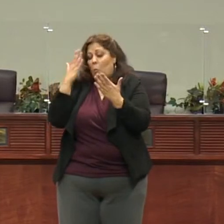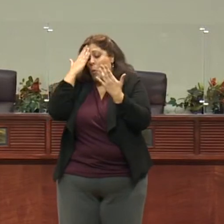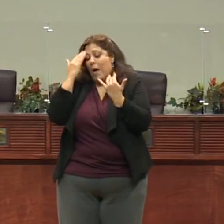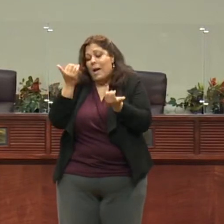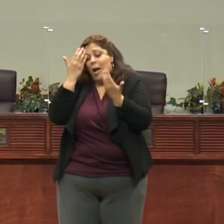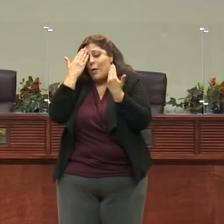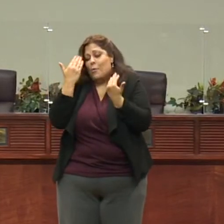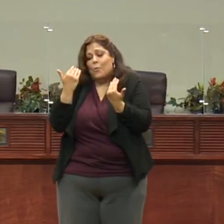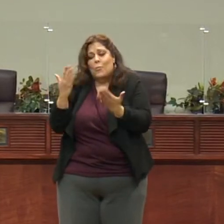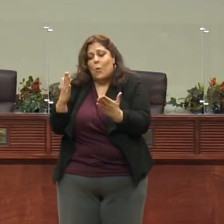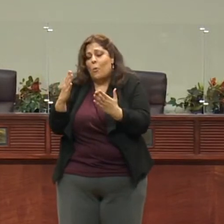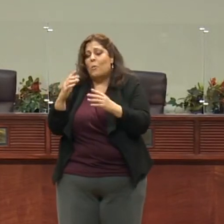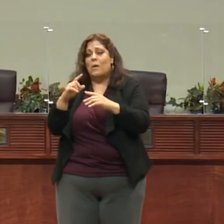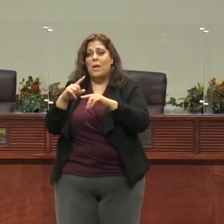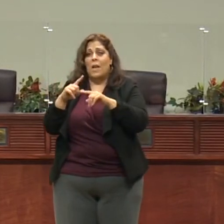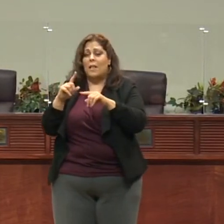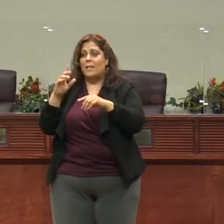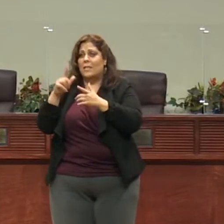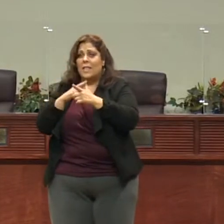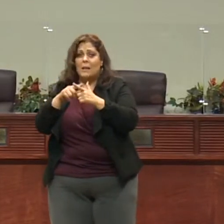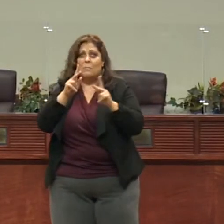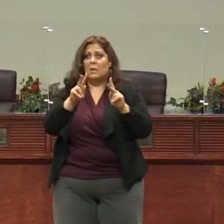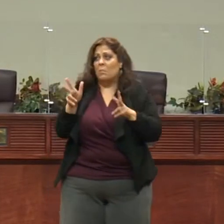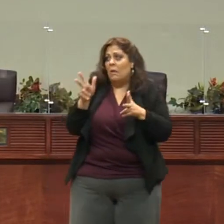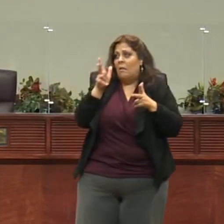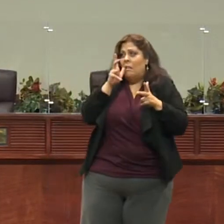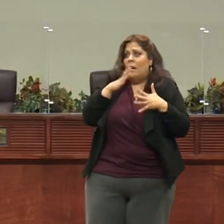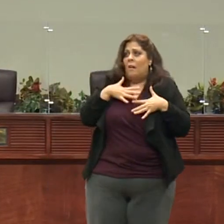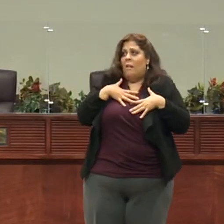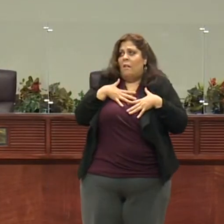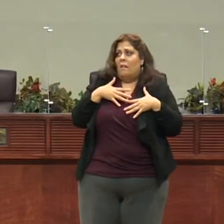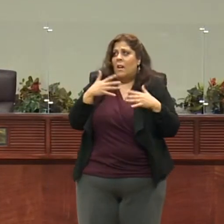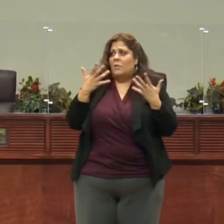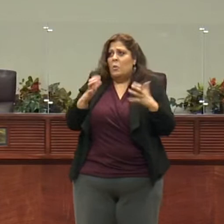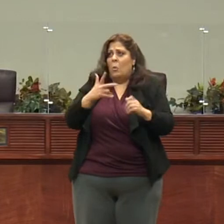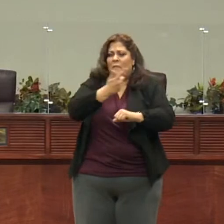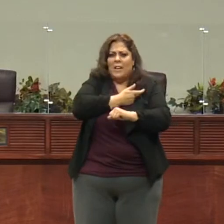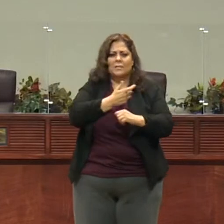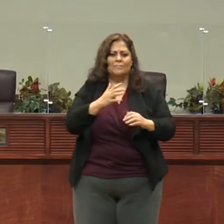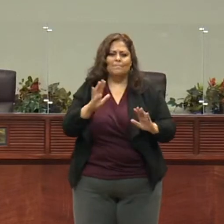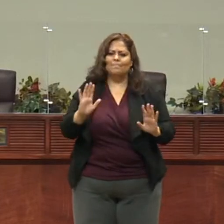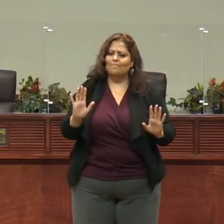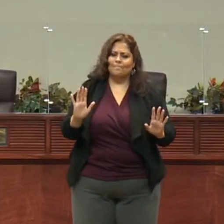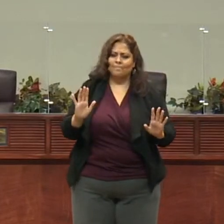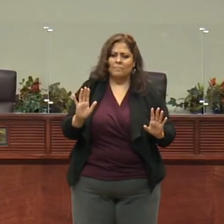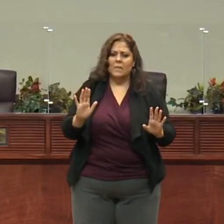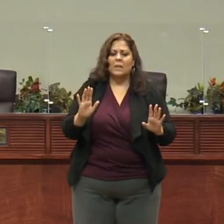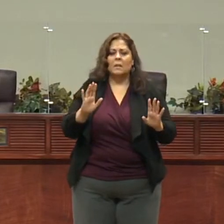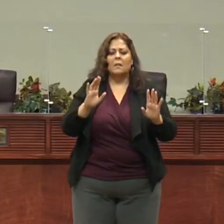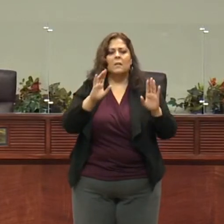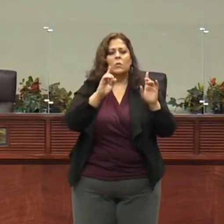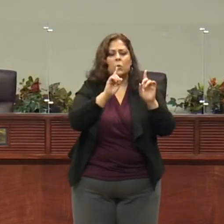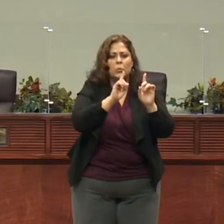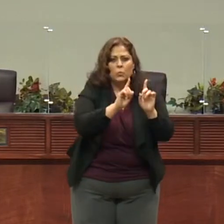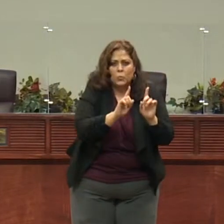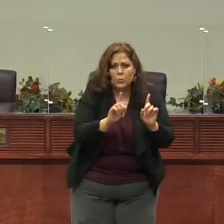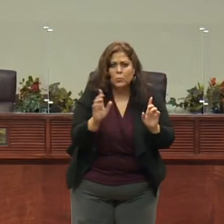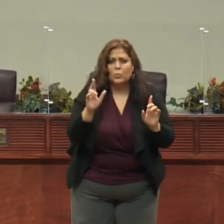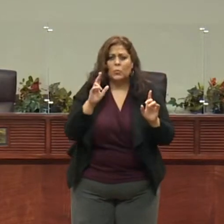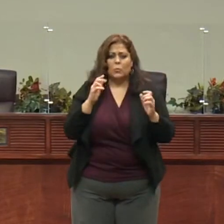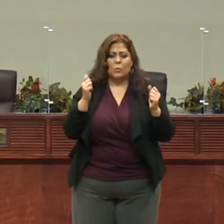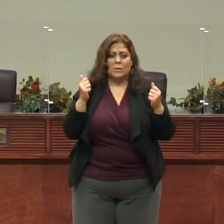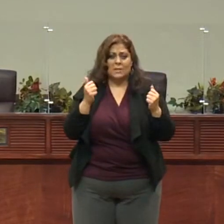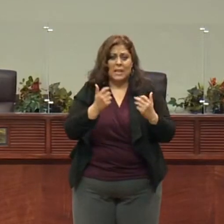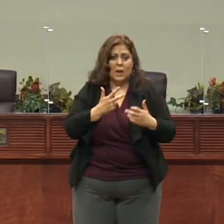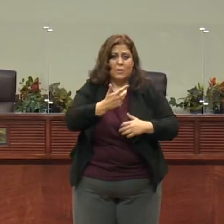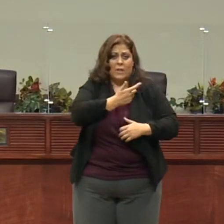have been hesitant to get vaccinated. Again, I say to all of those, you really don't want to